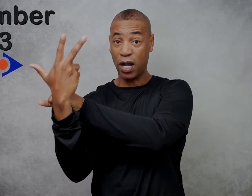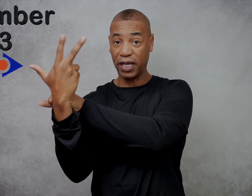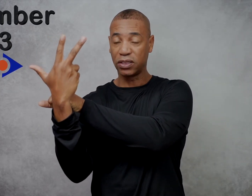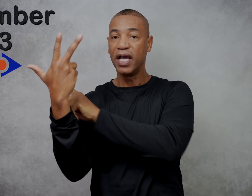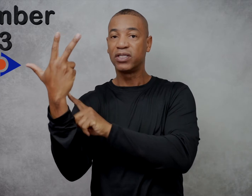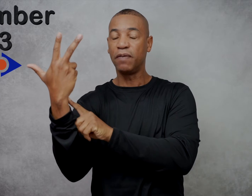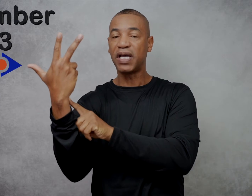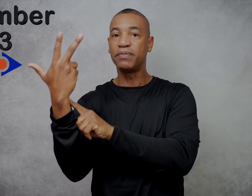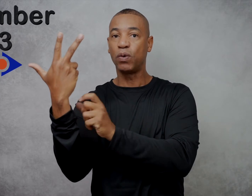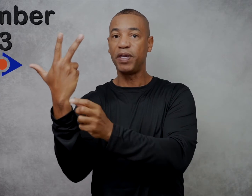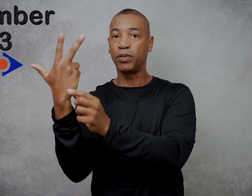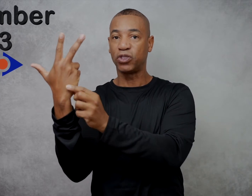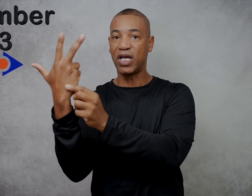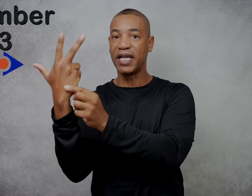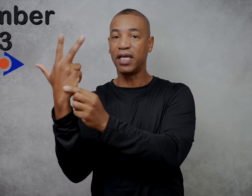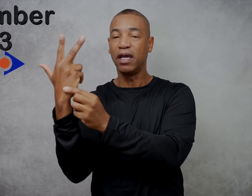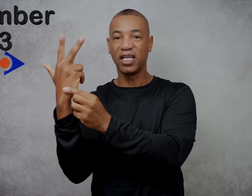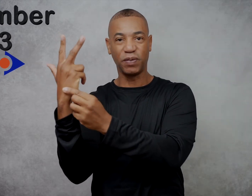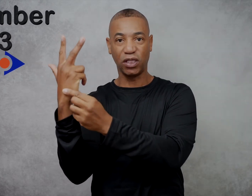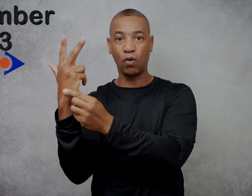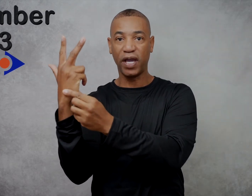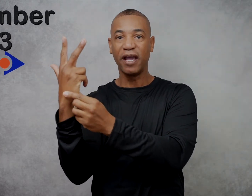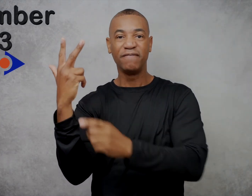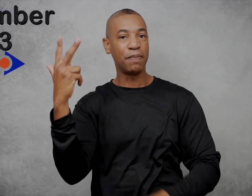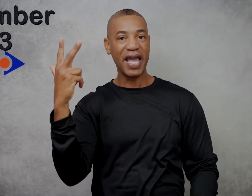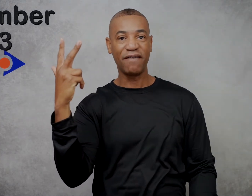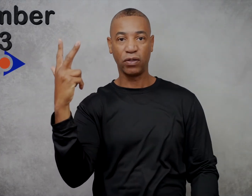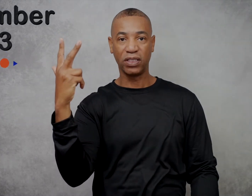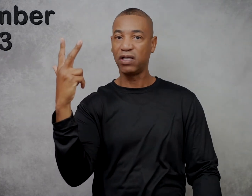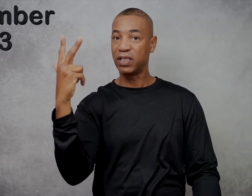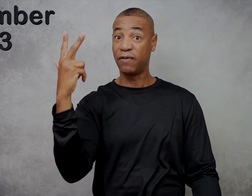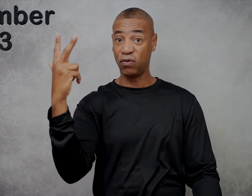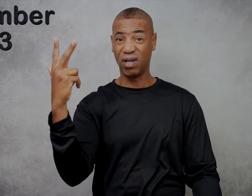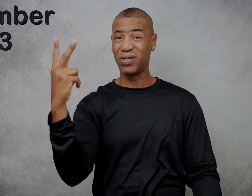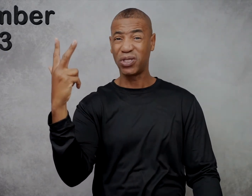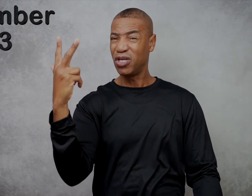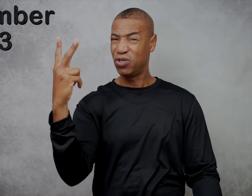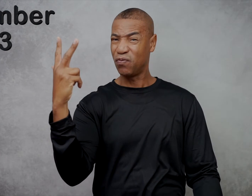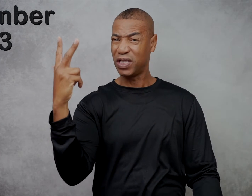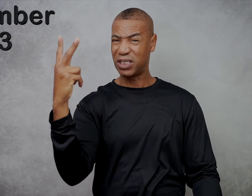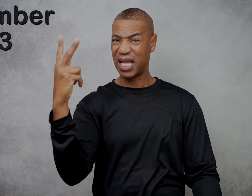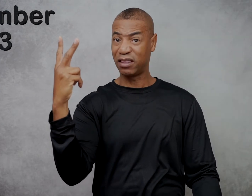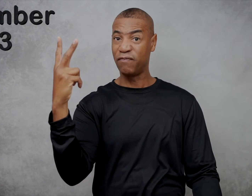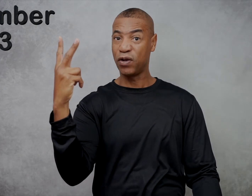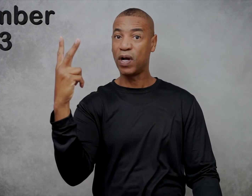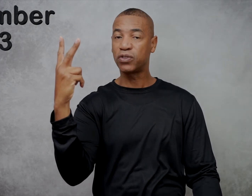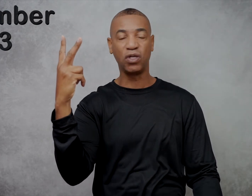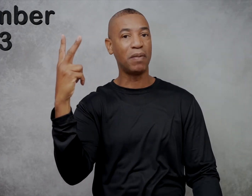audience. Sometimes when people are signing, especially quick, they might have it on a tilt. Now if you notice, you don't really see that thumb very well, so you might